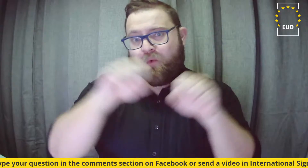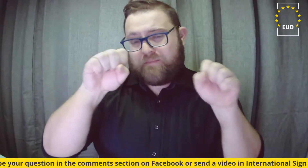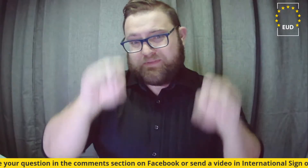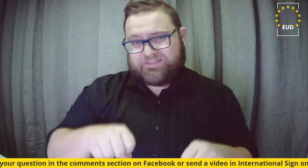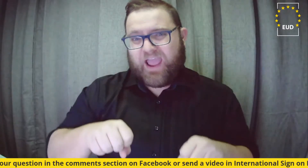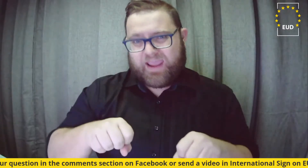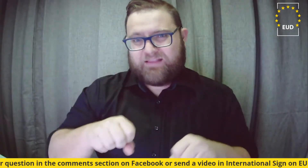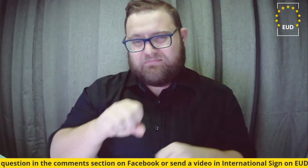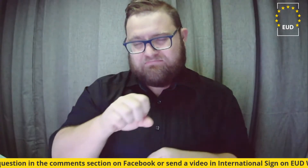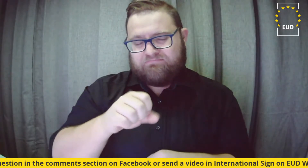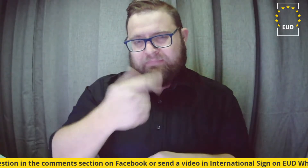teams.